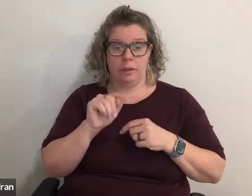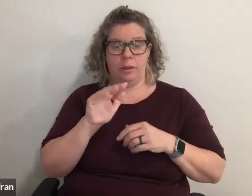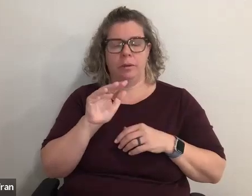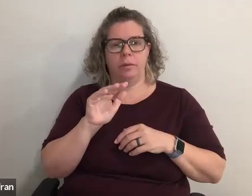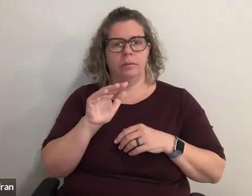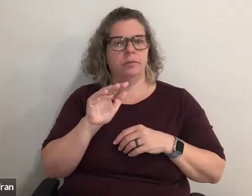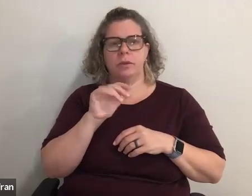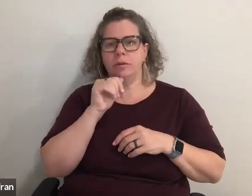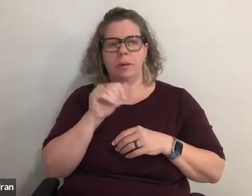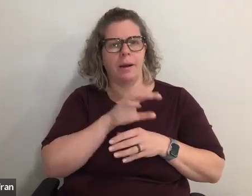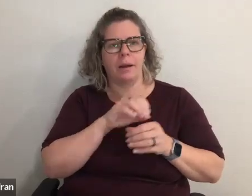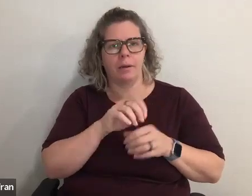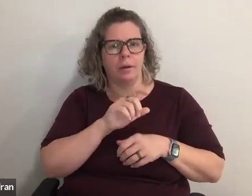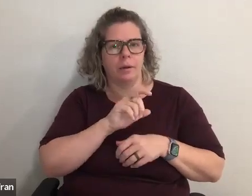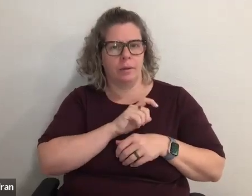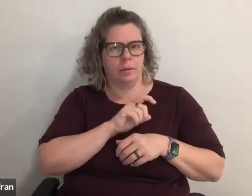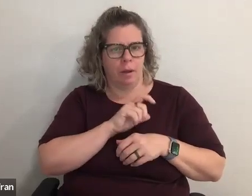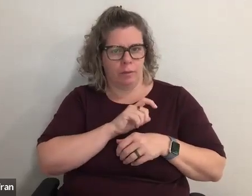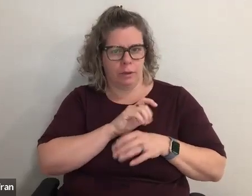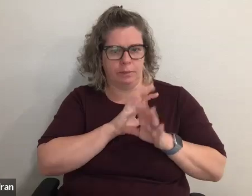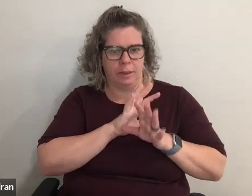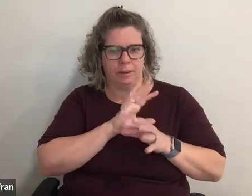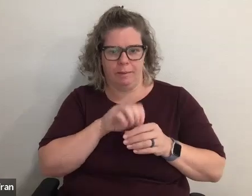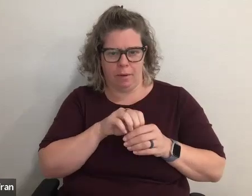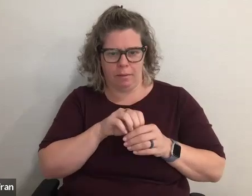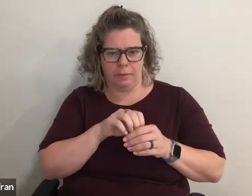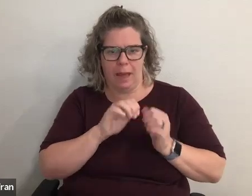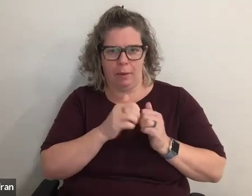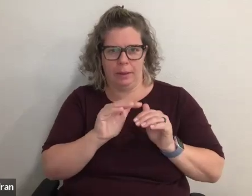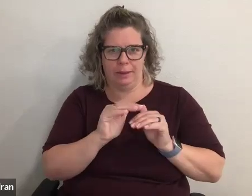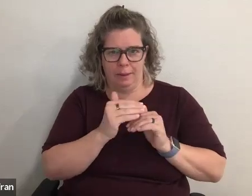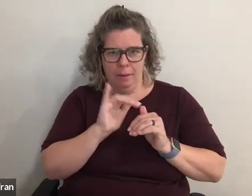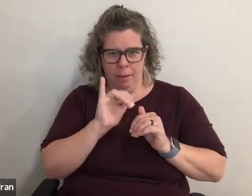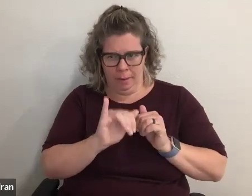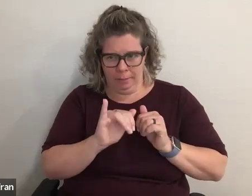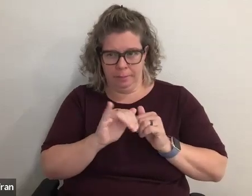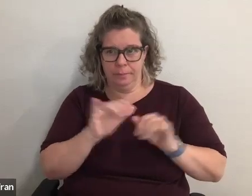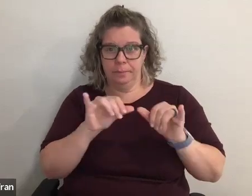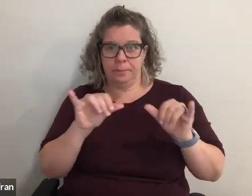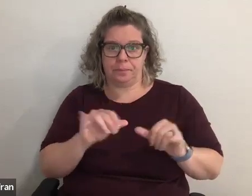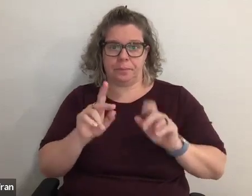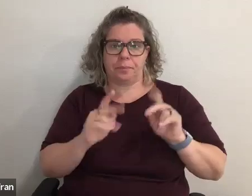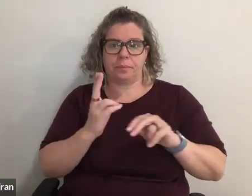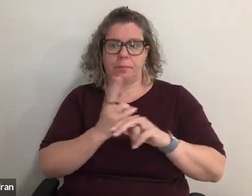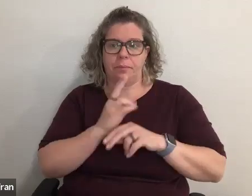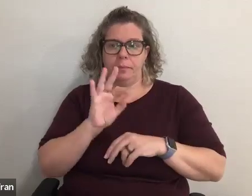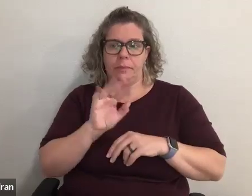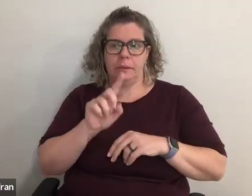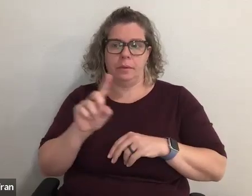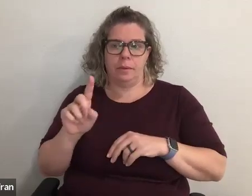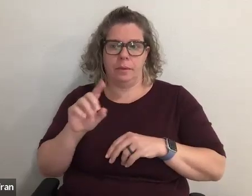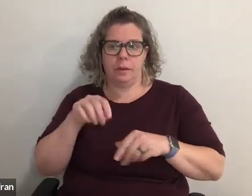amount of contact that our individuals have with law enforcement, right? The system that people have been using for years is called 911